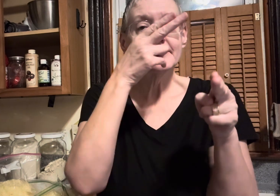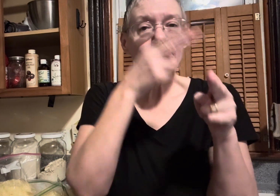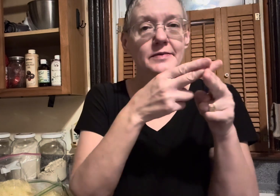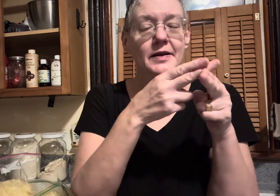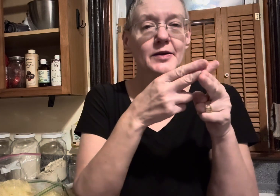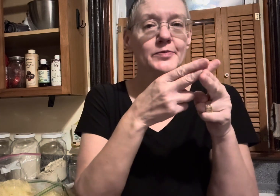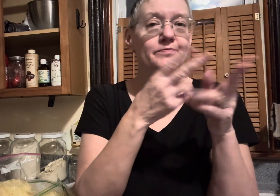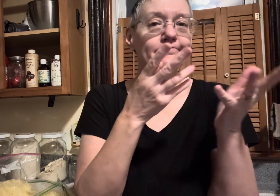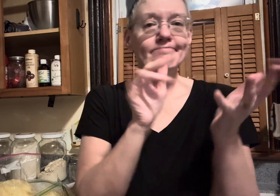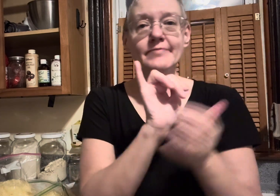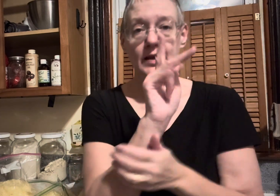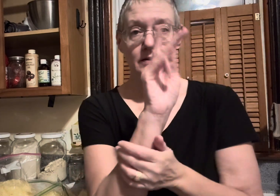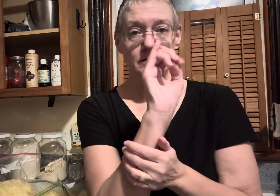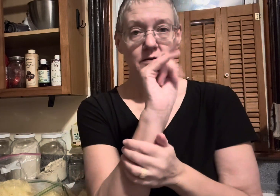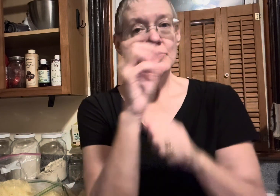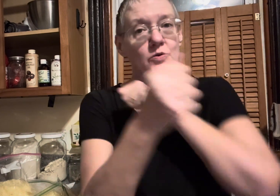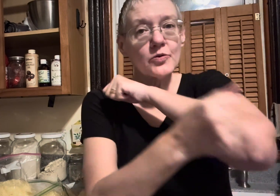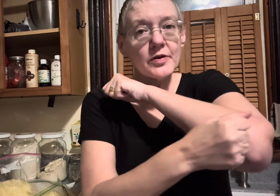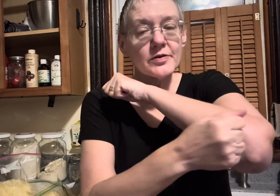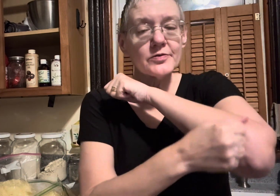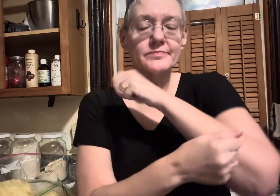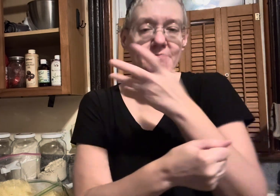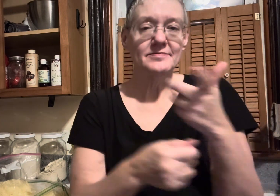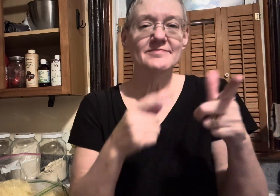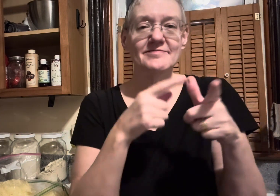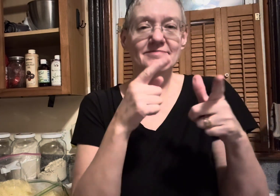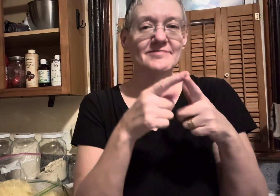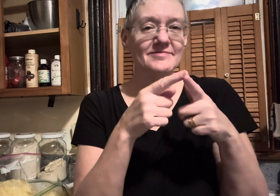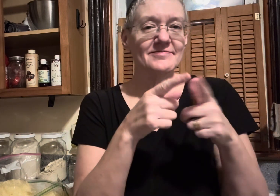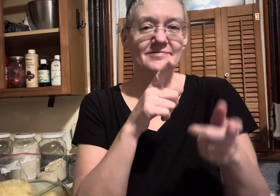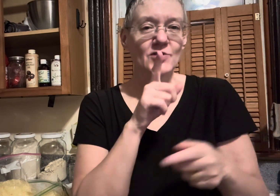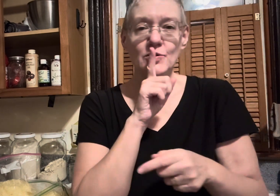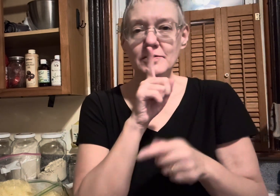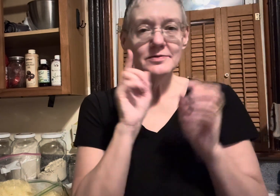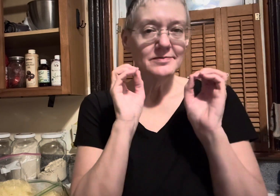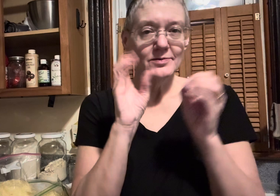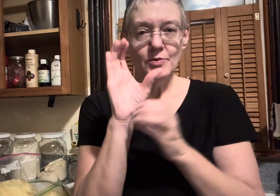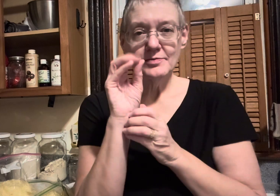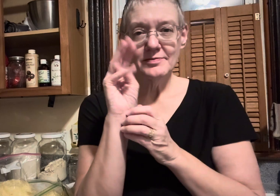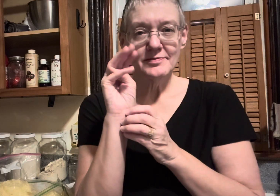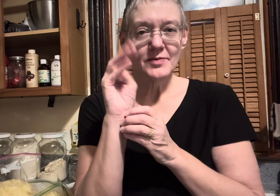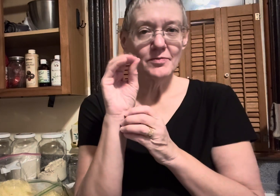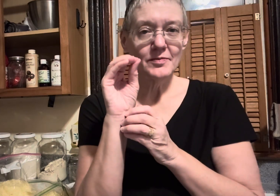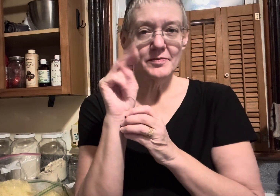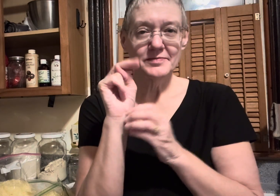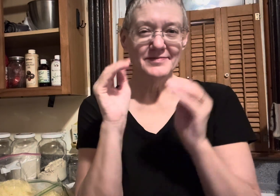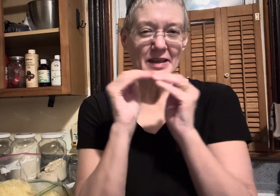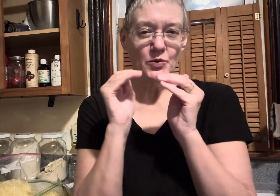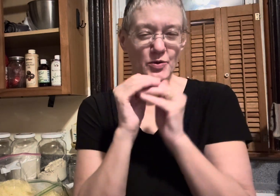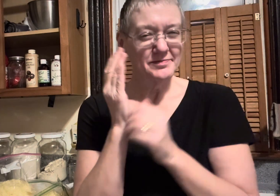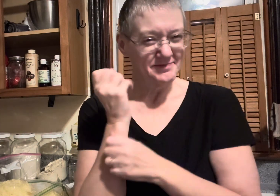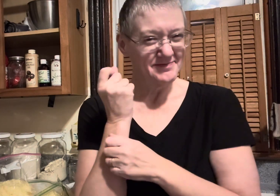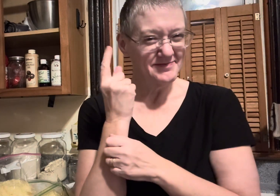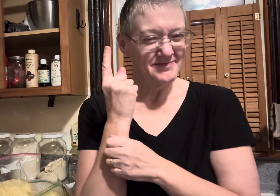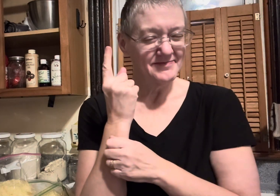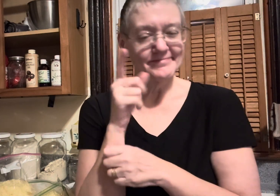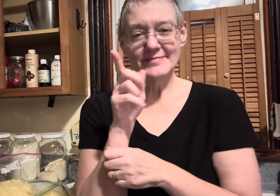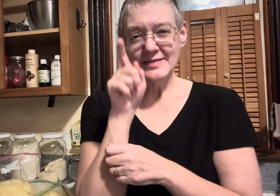that's a brand name, like keto crackers, then you have to pick a brand because there's no common food equivalent for